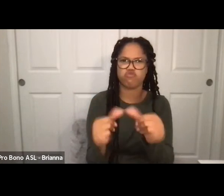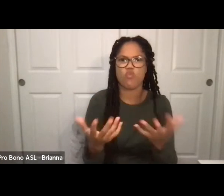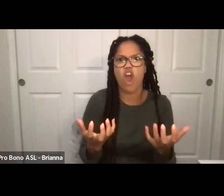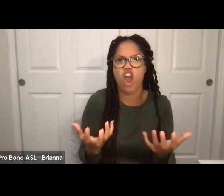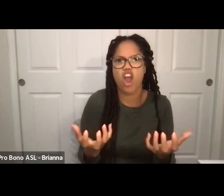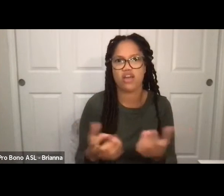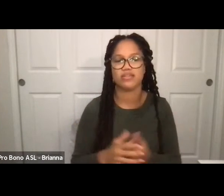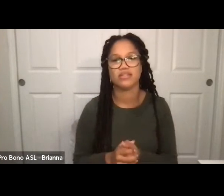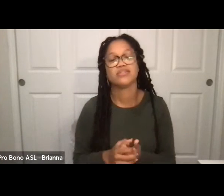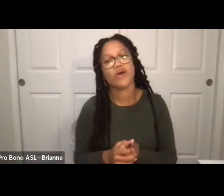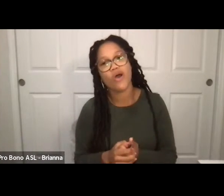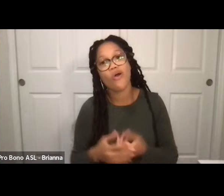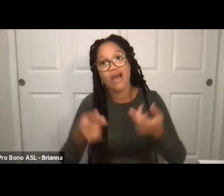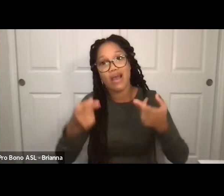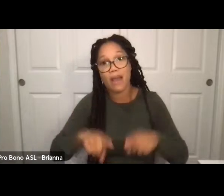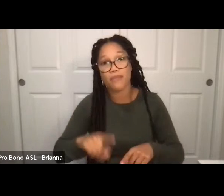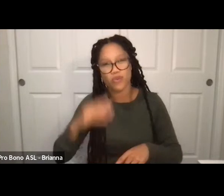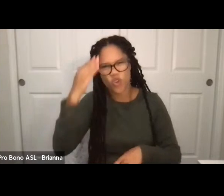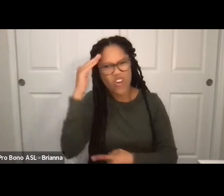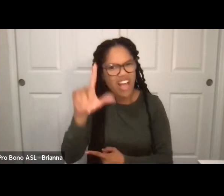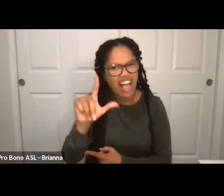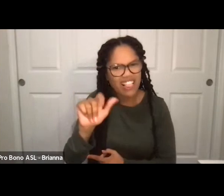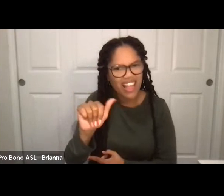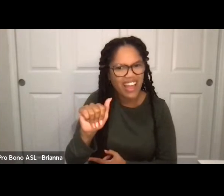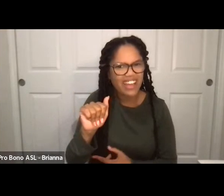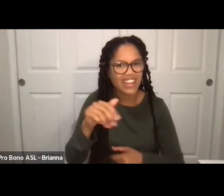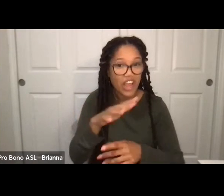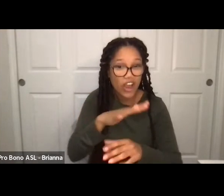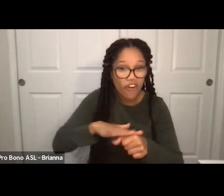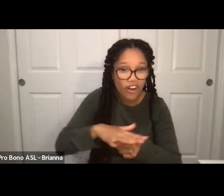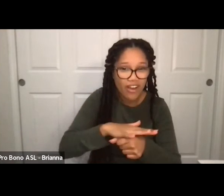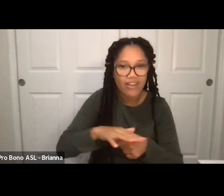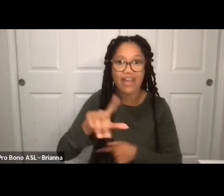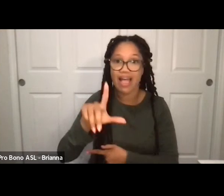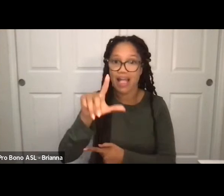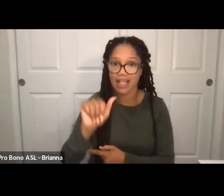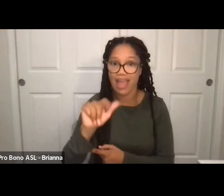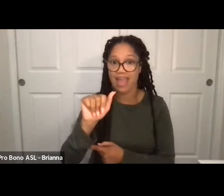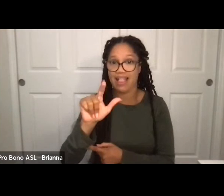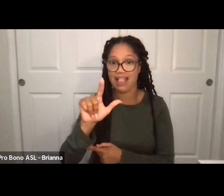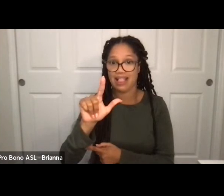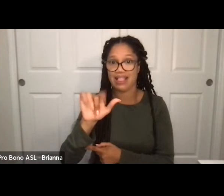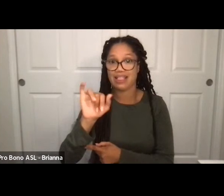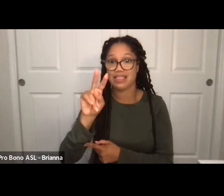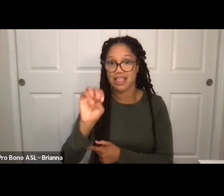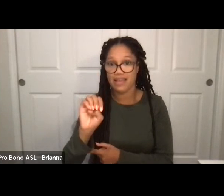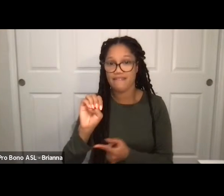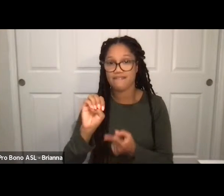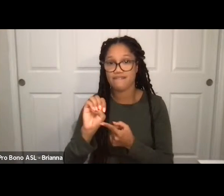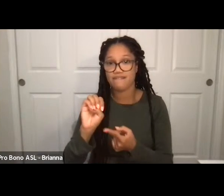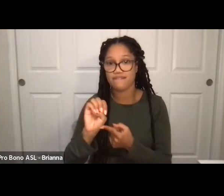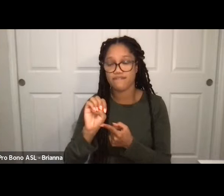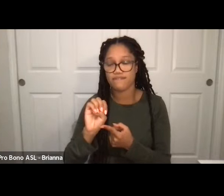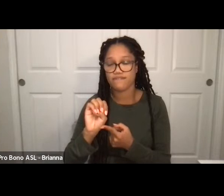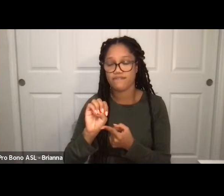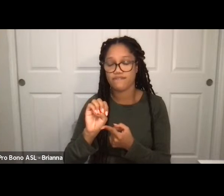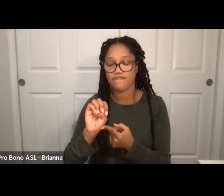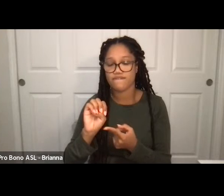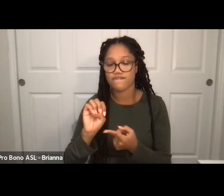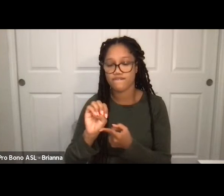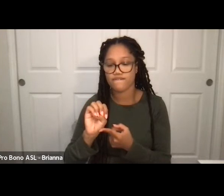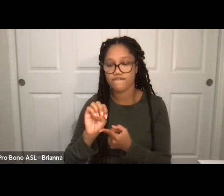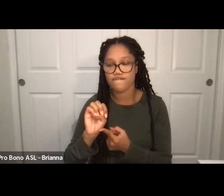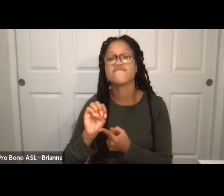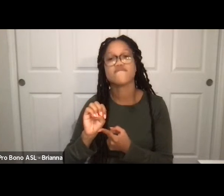around LA Live, if you know Los Angeles, or if you live in Los Angeles, LA Live, I think Joe Biden is staying at the